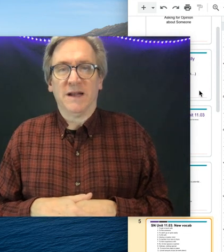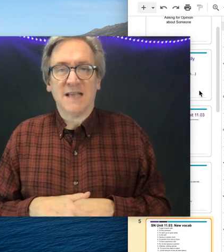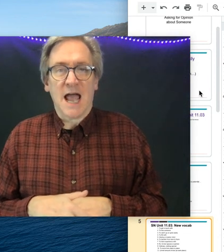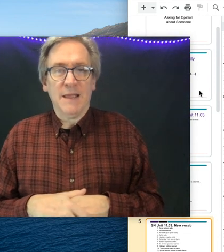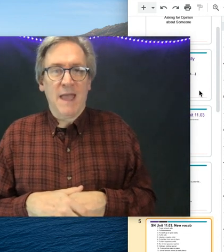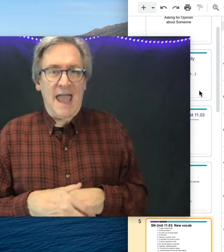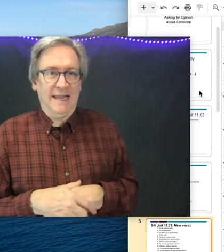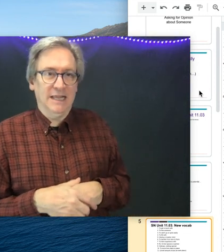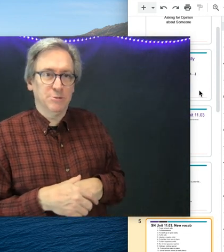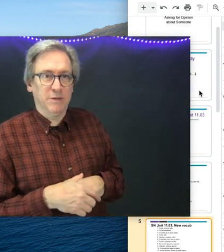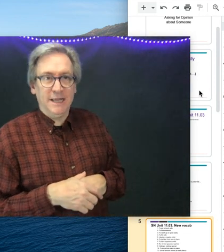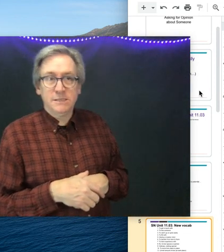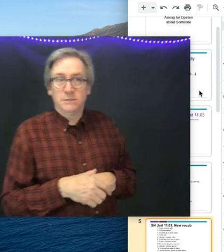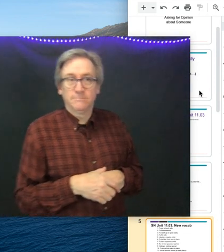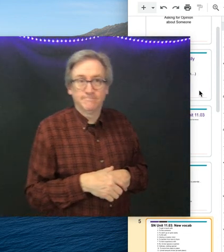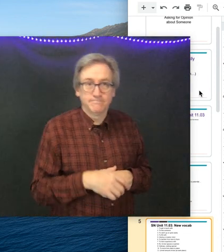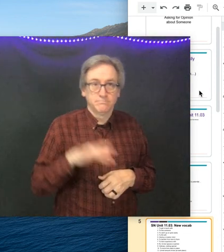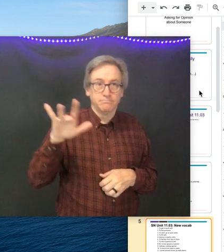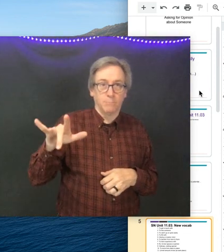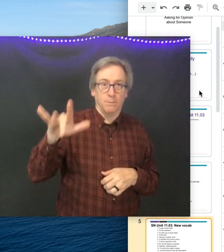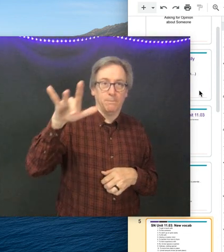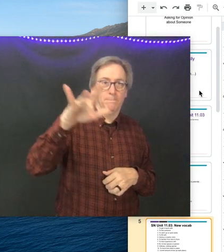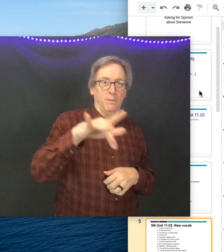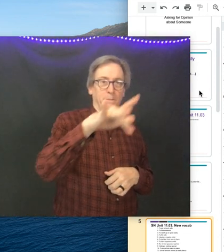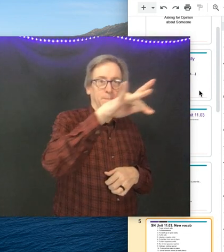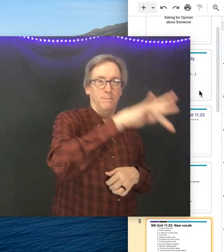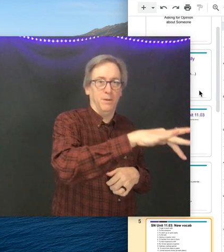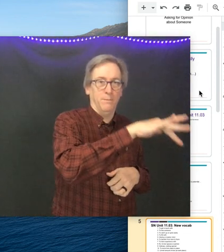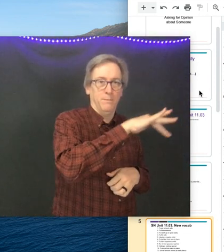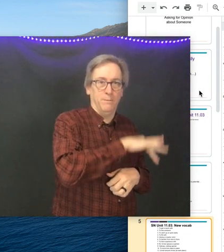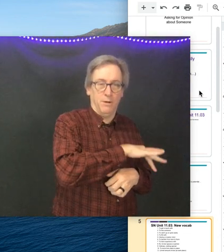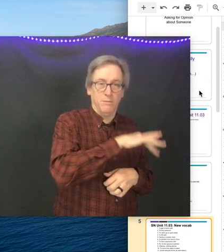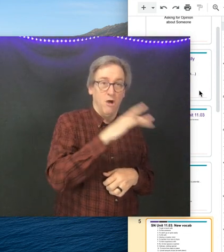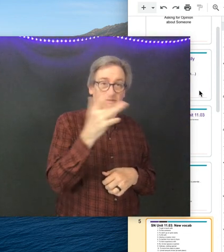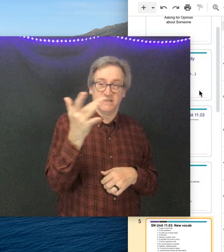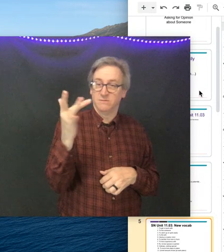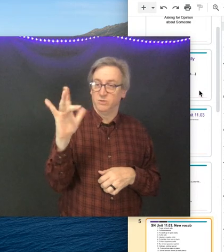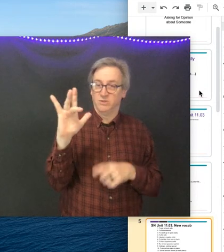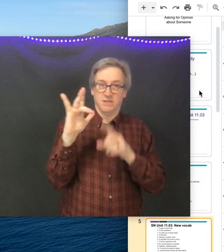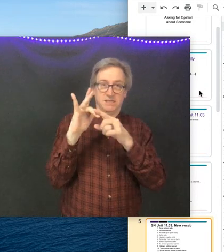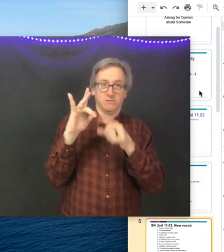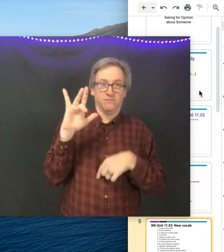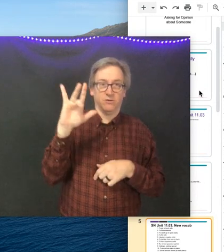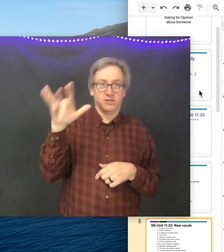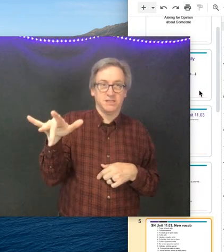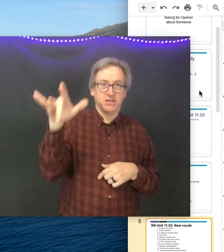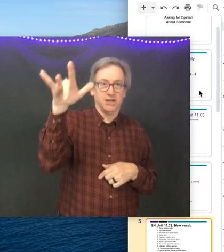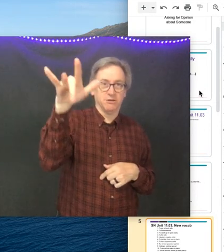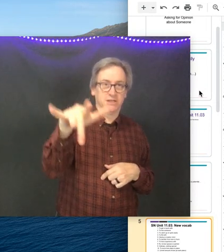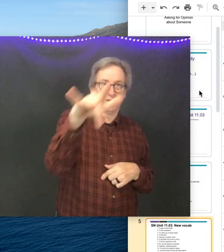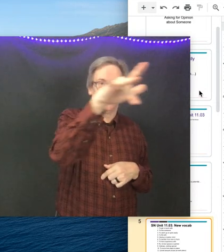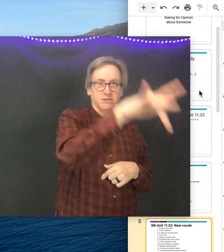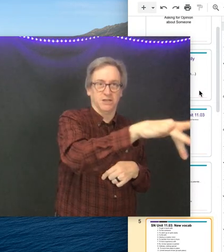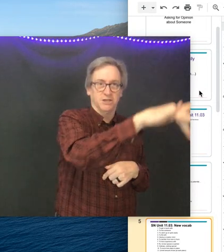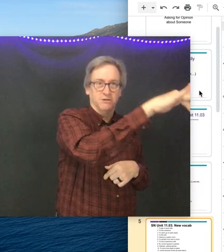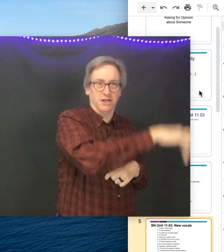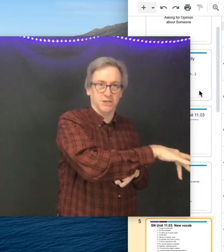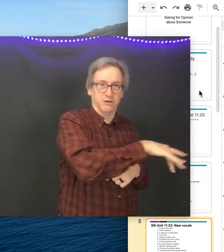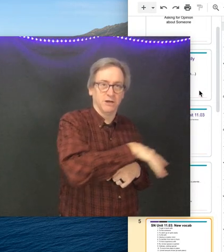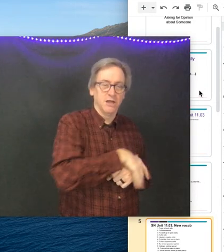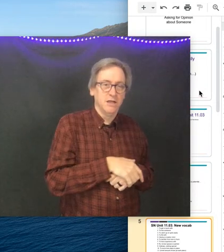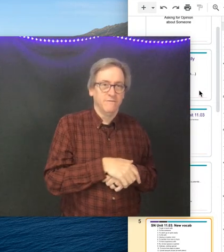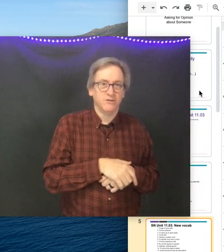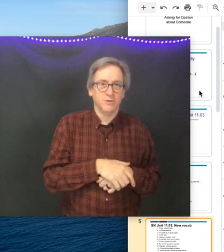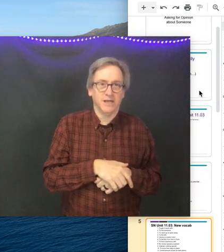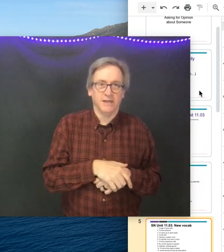Brief amount of time at each place. Bump, bump, bump, bump. Oftentimes we'll do this for it to touch here, touch here, touch here, touch